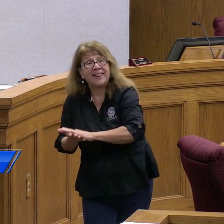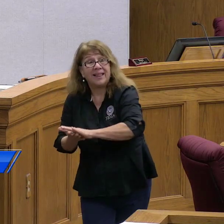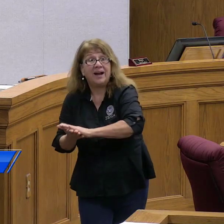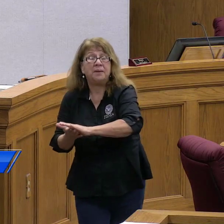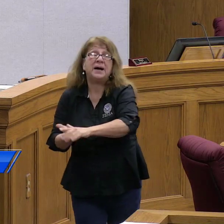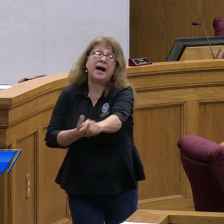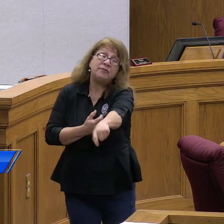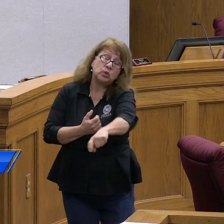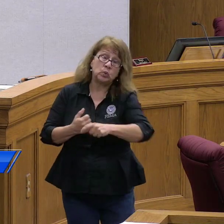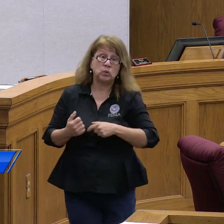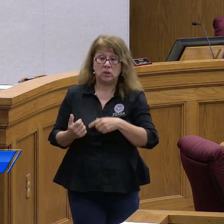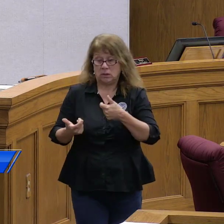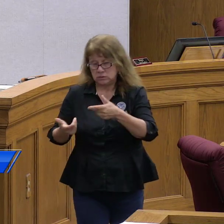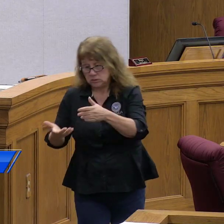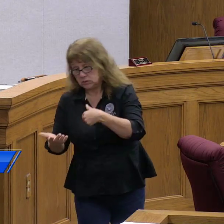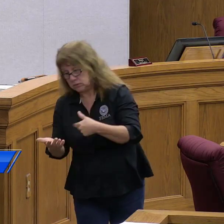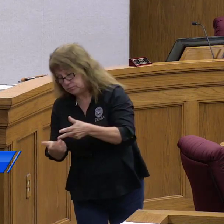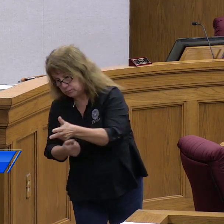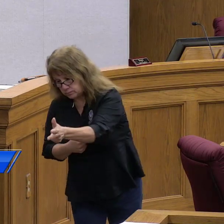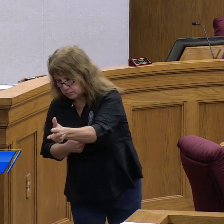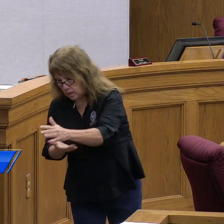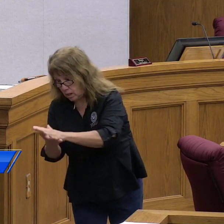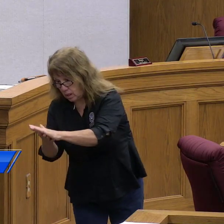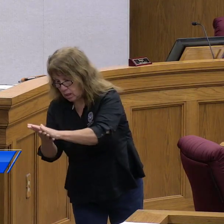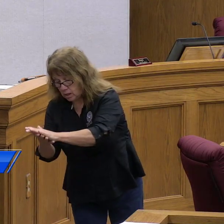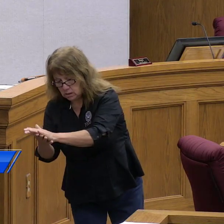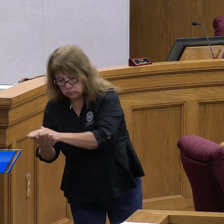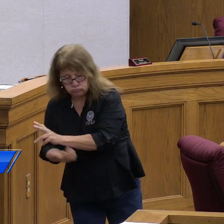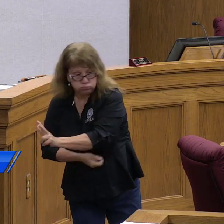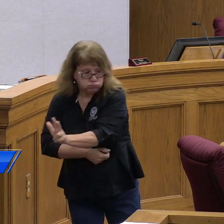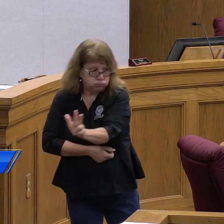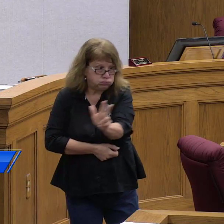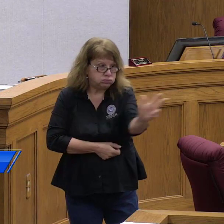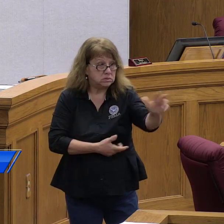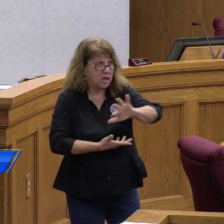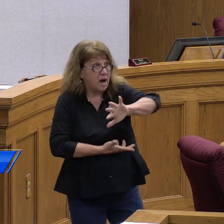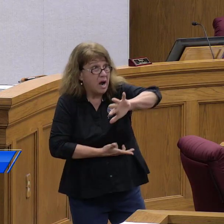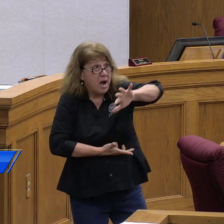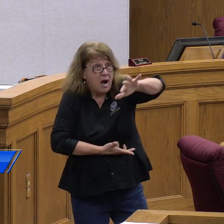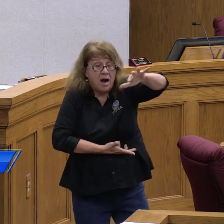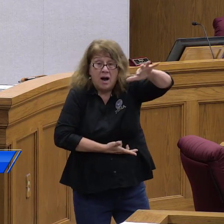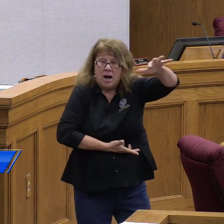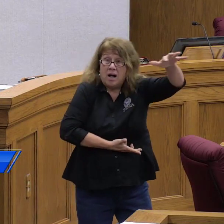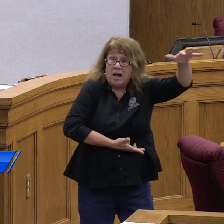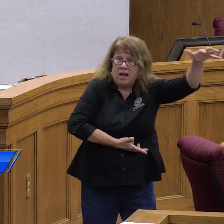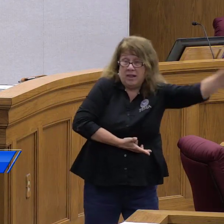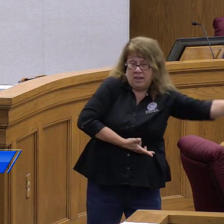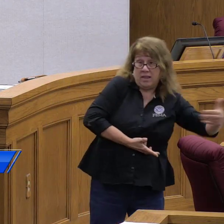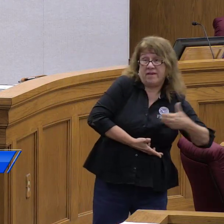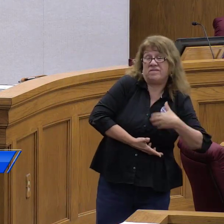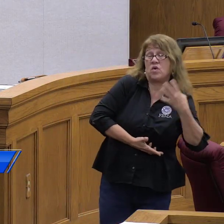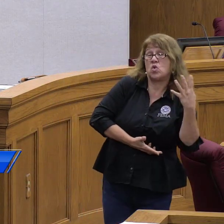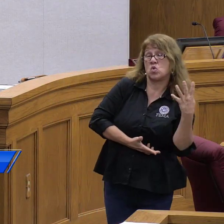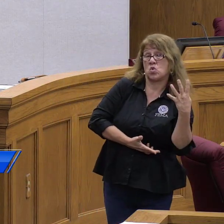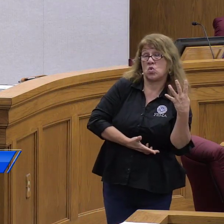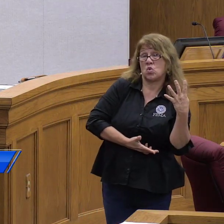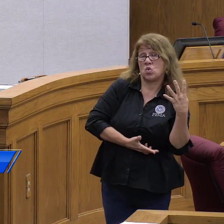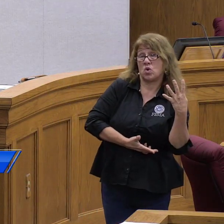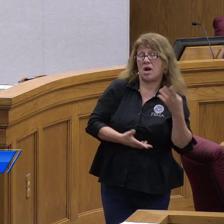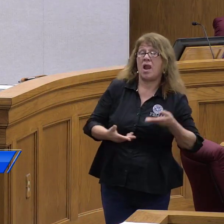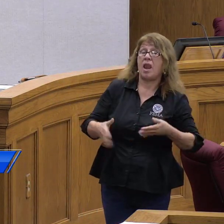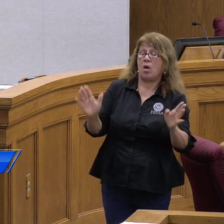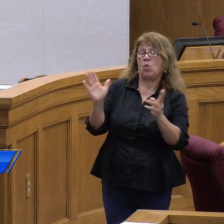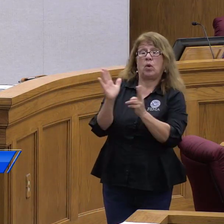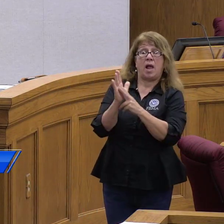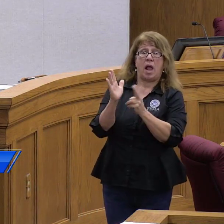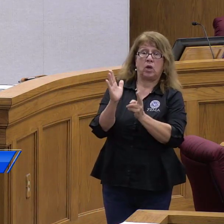our community as quickly as possible. And so these sites and the fact that there is 4 of them allow our